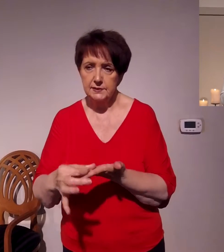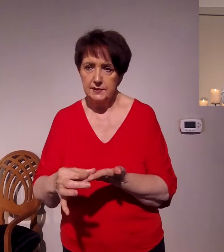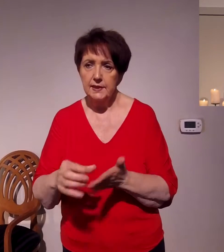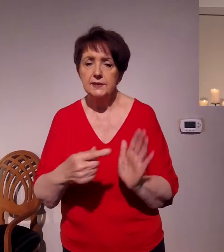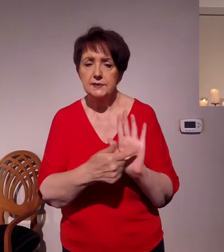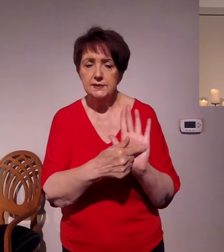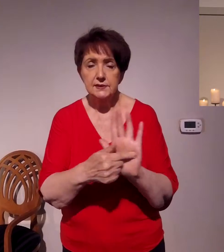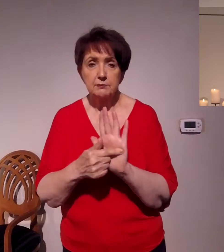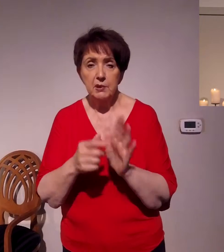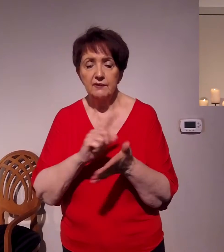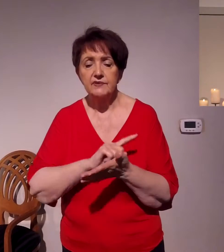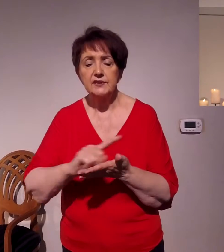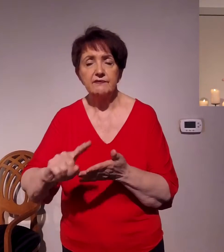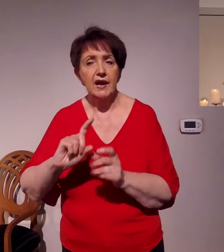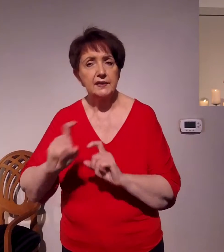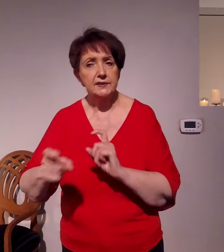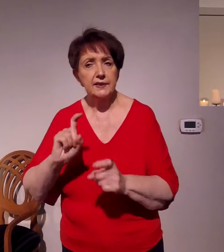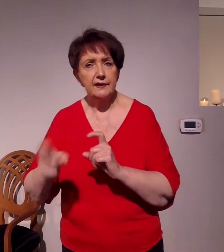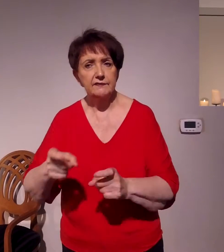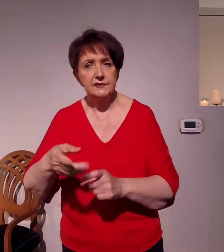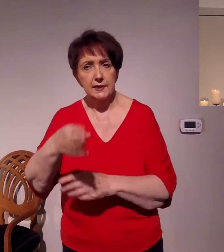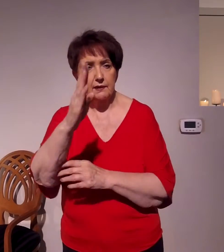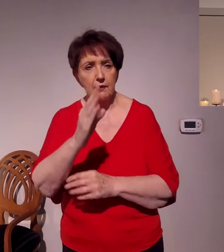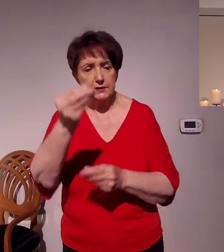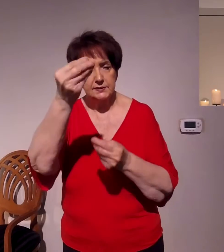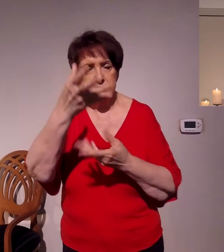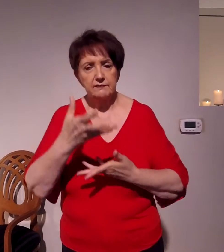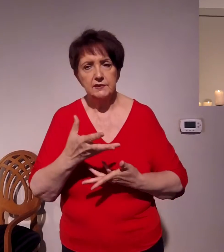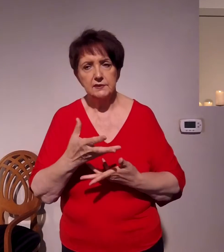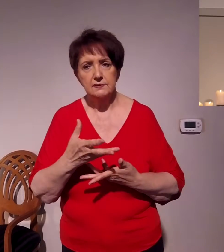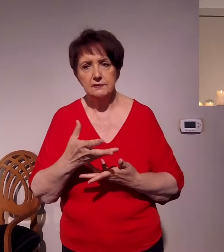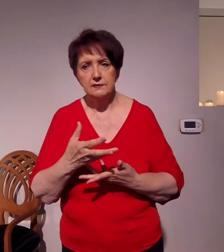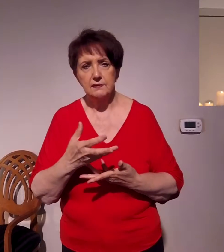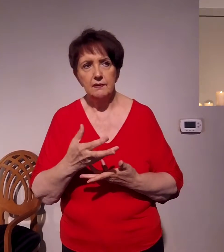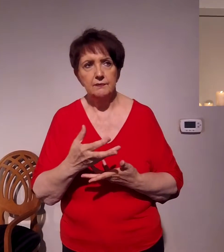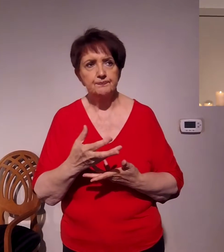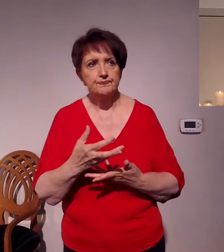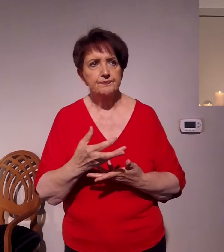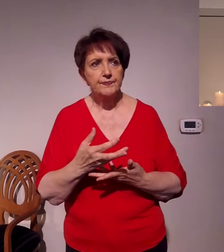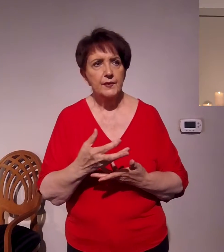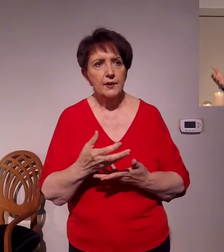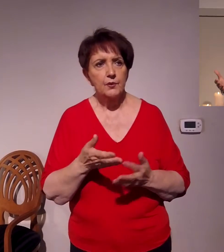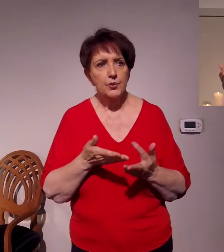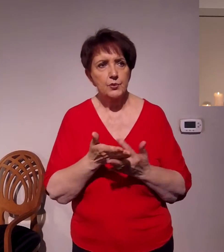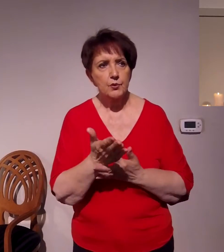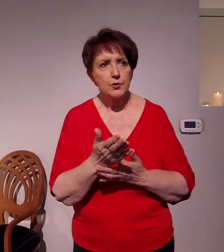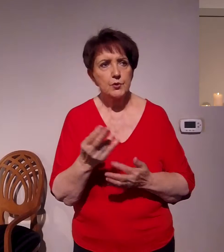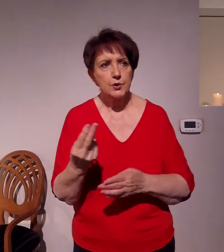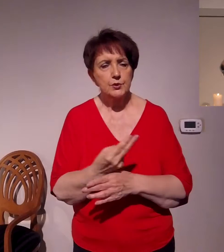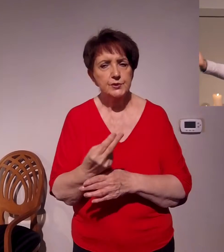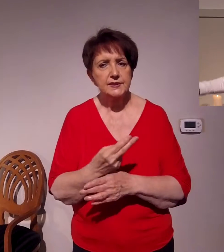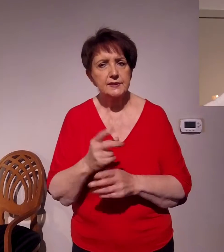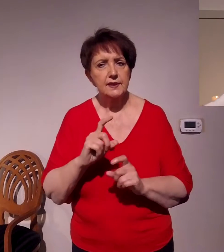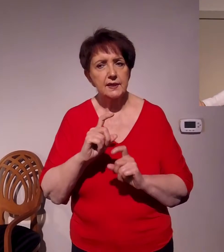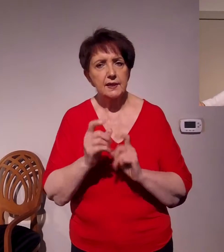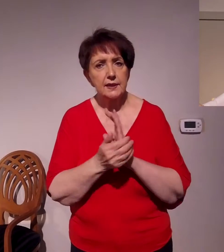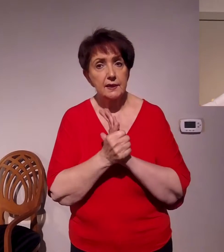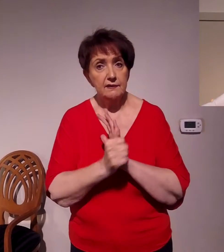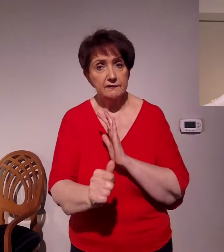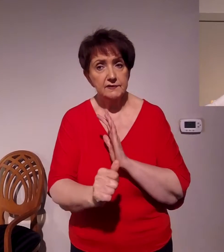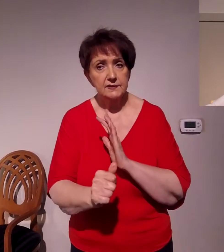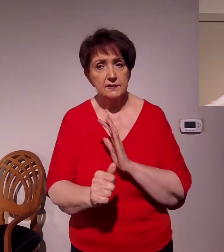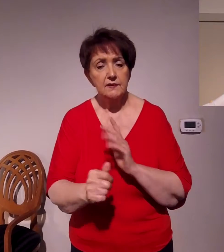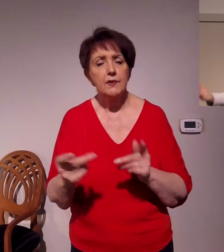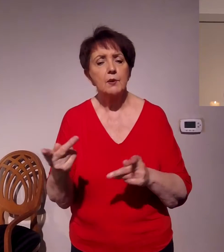the divine gifts that God has imparted on us. And through using these gifts, we actually multiply